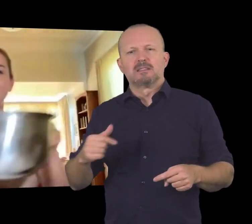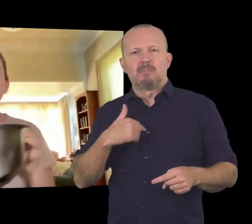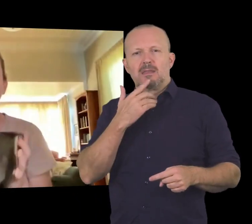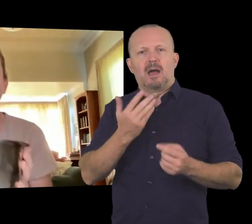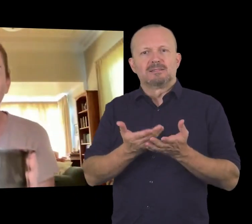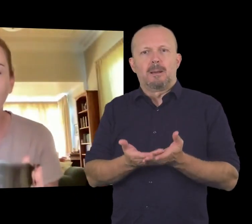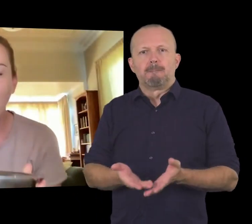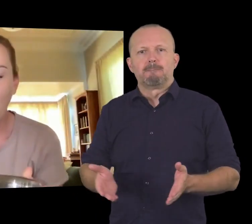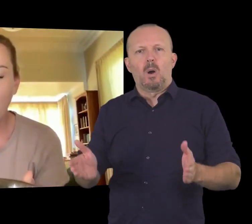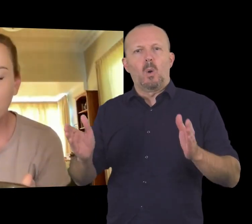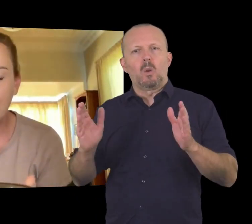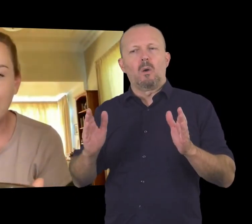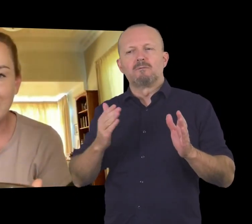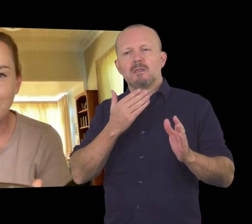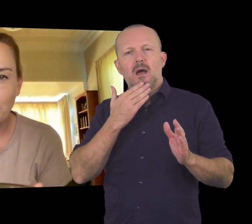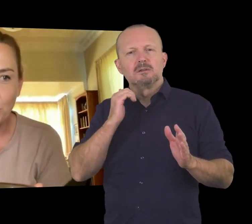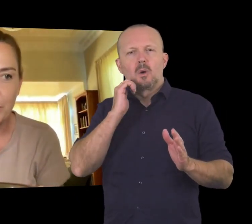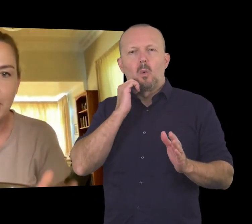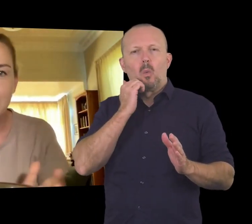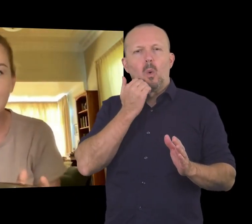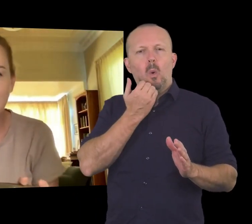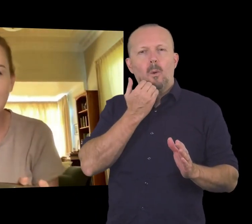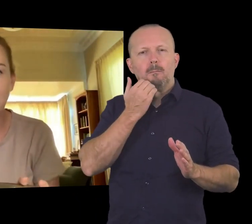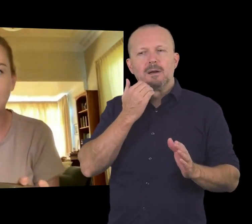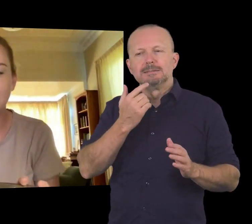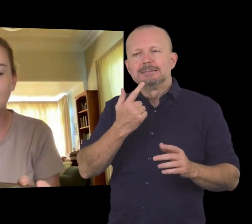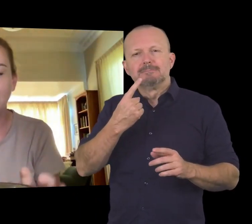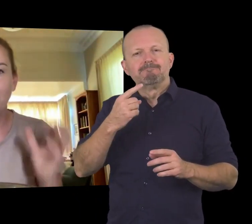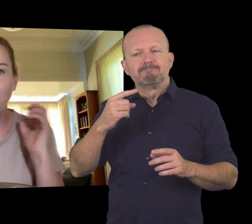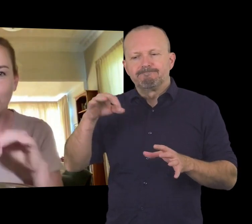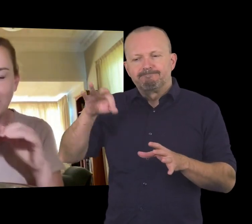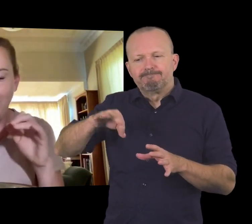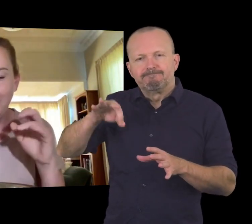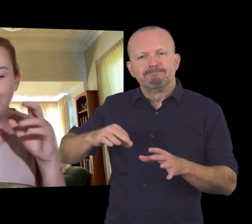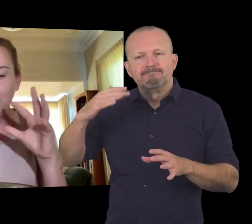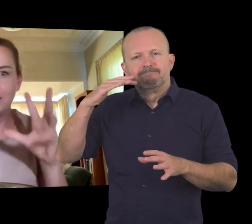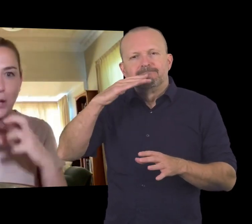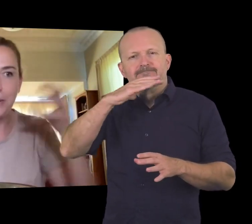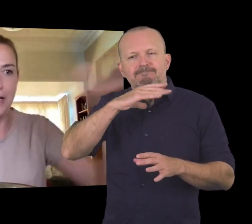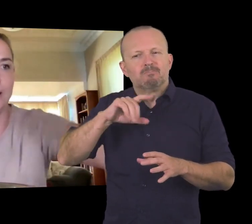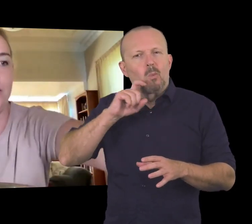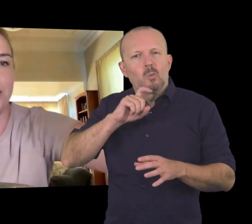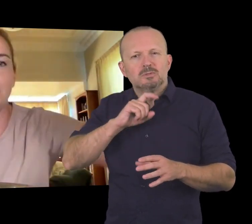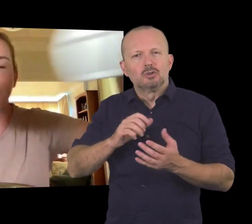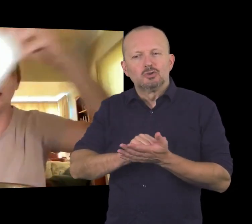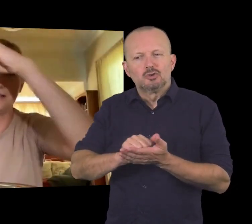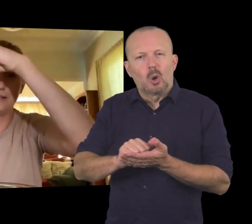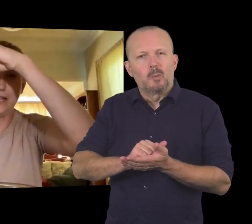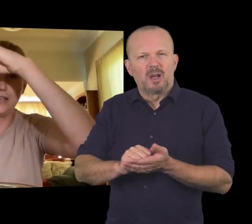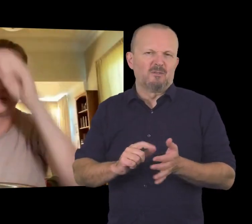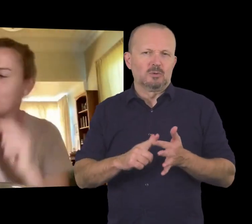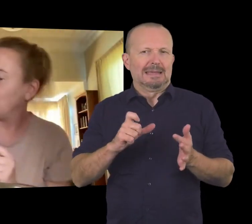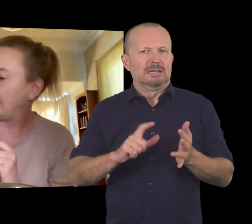is my nice bowl of really nice, warm, scented water with soap in it. So I've used